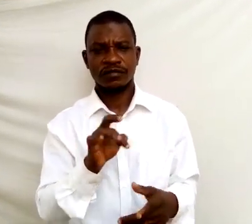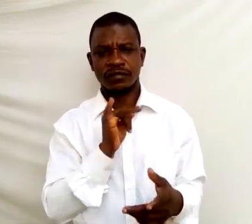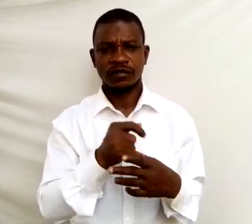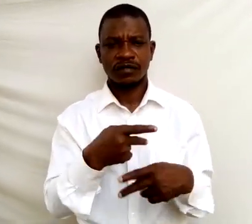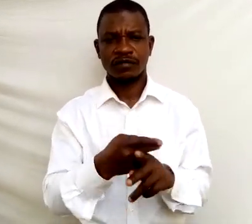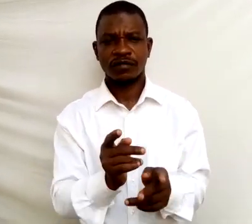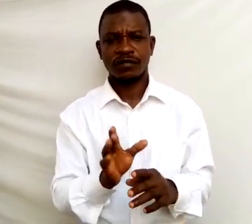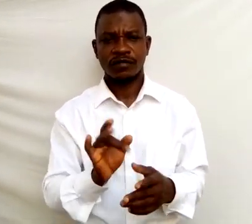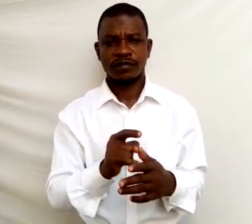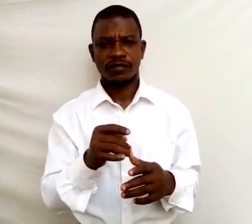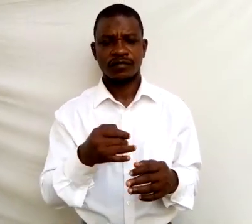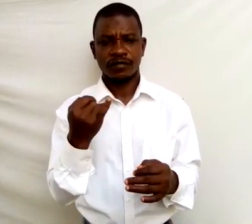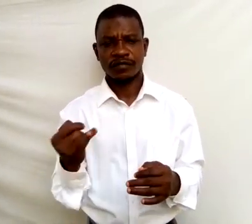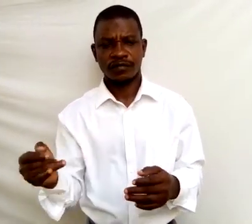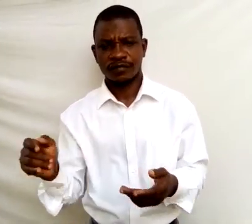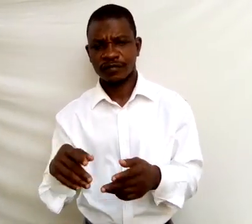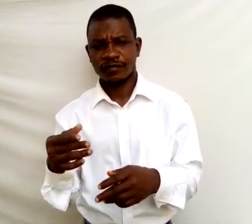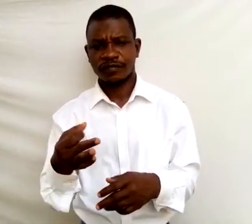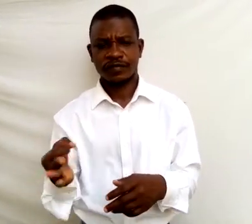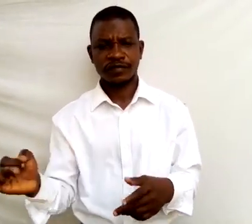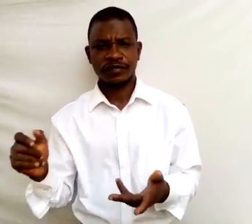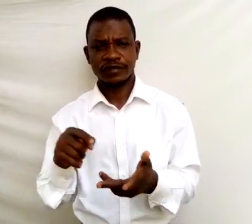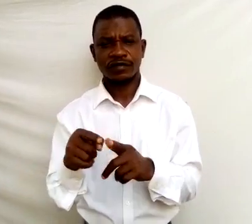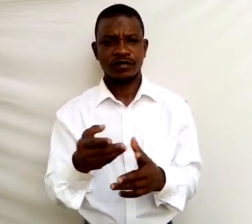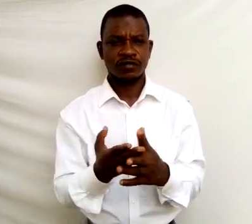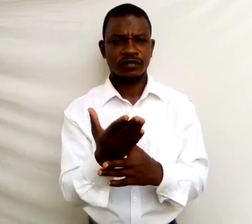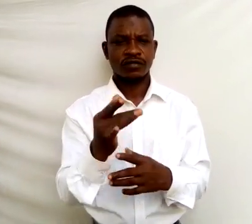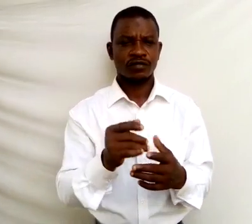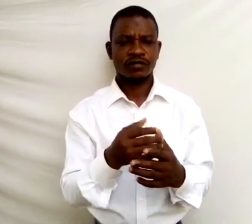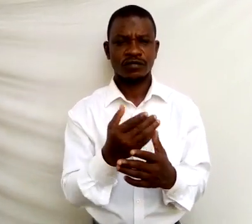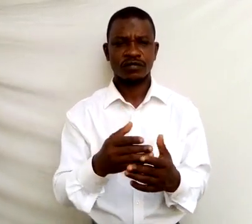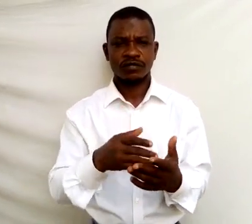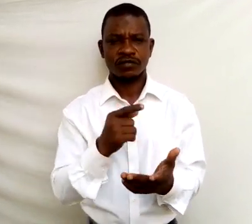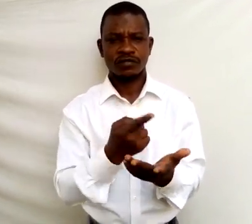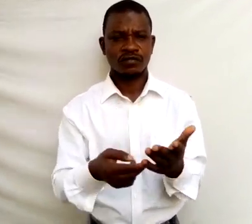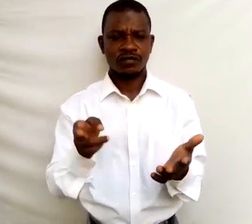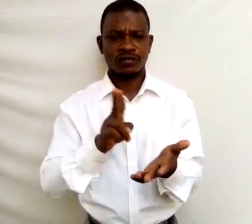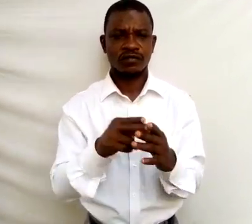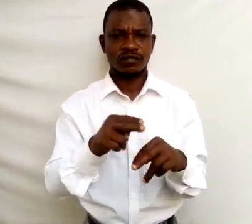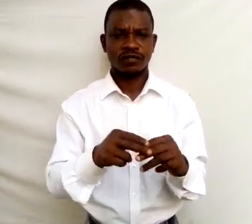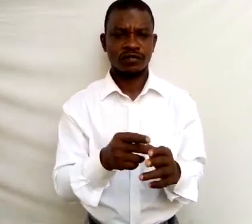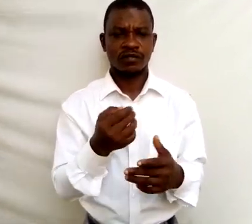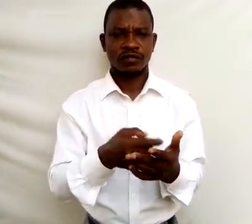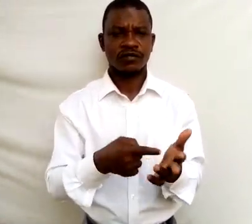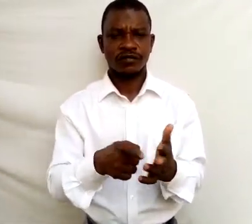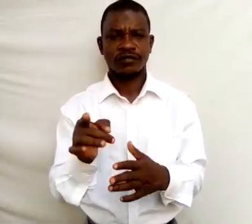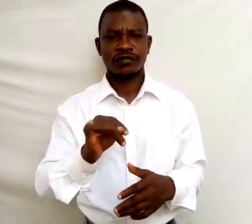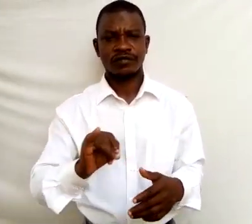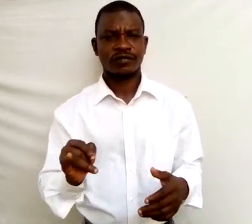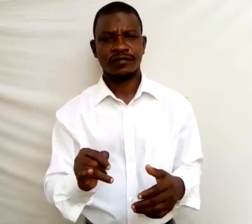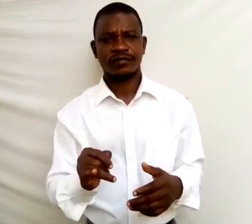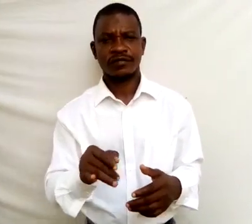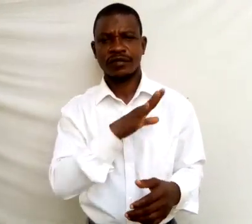provision of infrastructural facilities through increased government expenditure. And